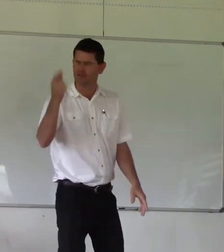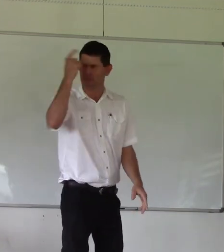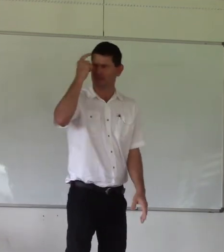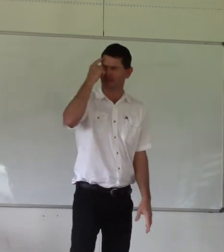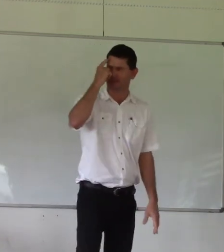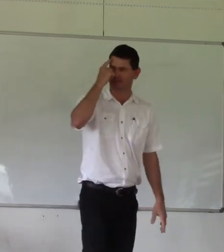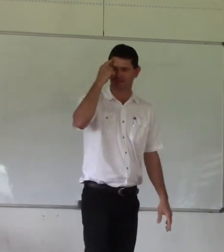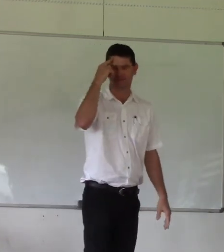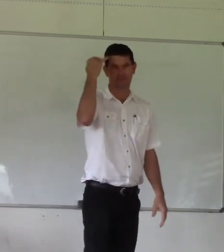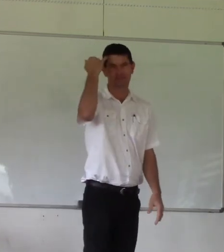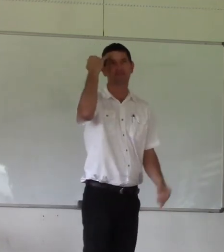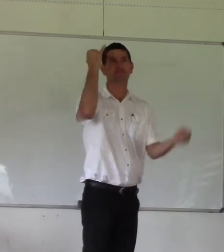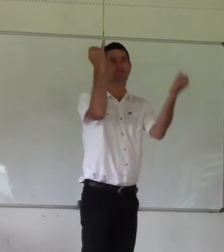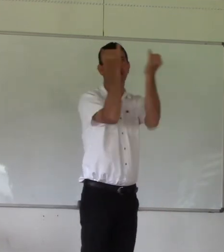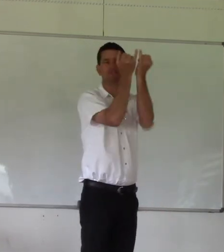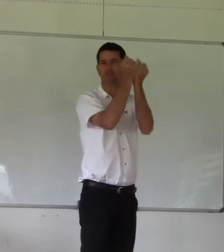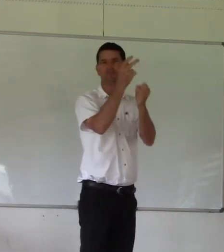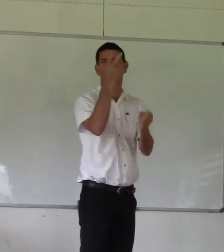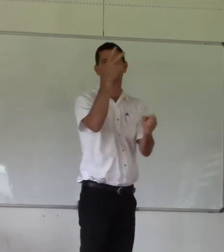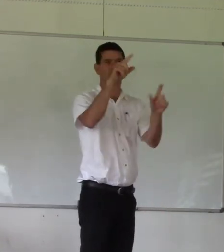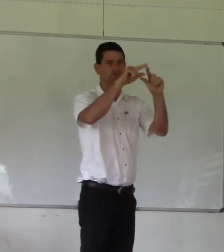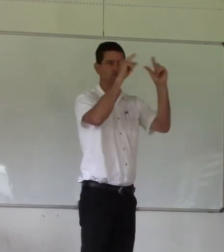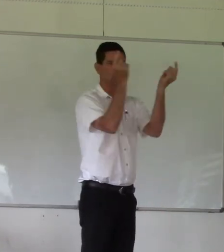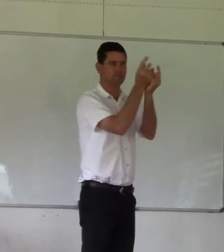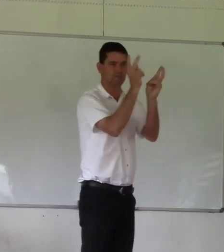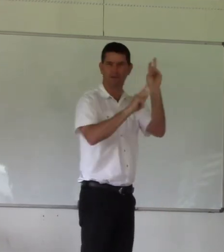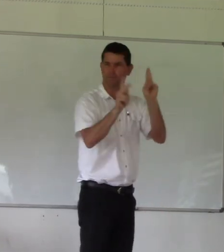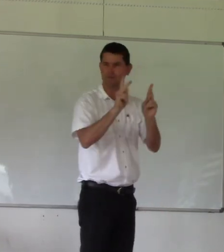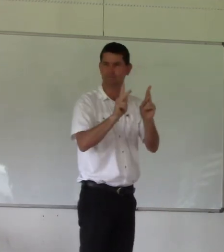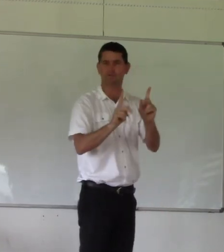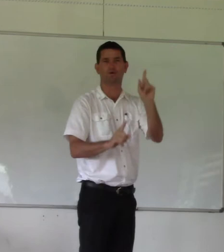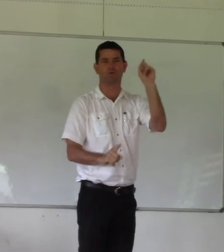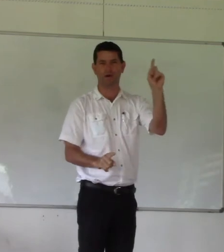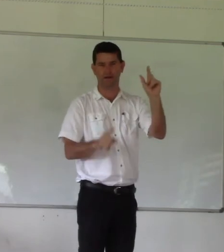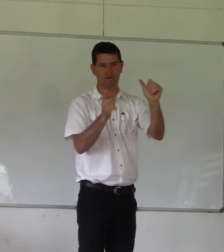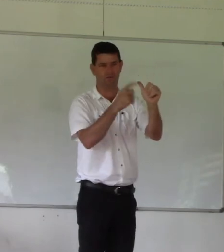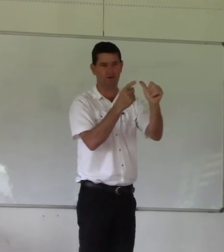Think. Imagine two groups of people. One, first,